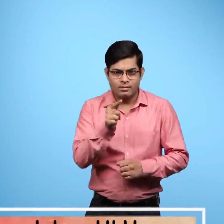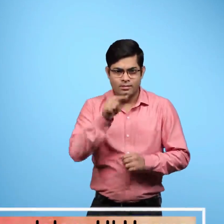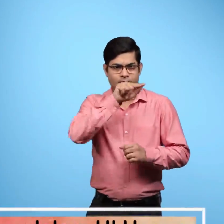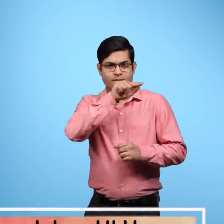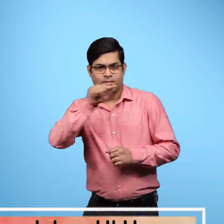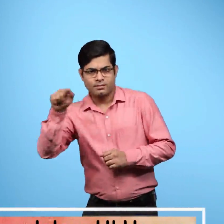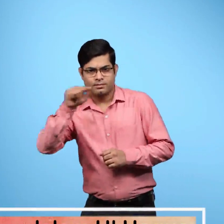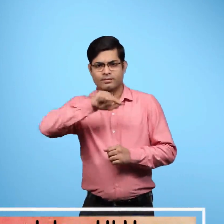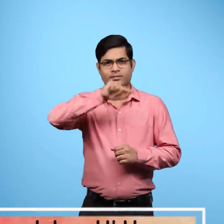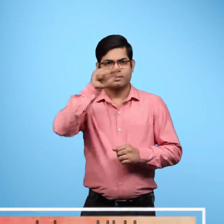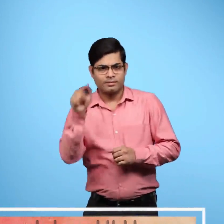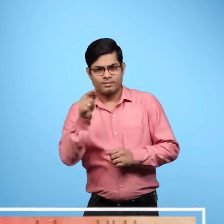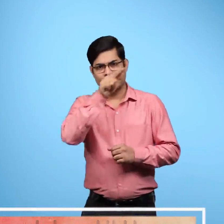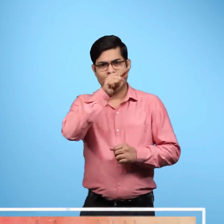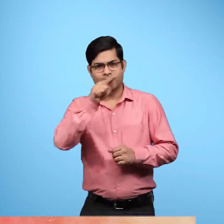Whose line is it?